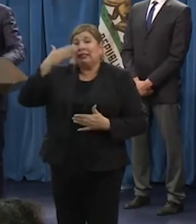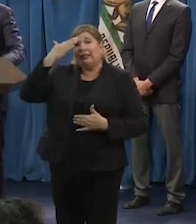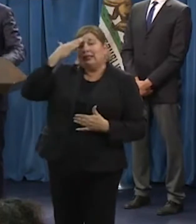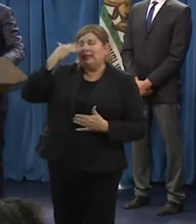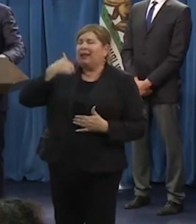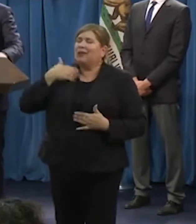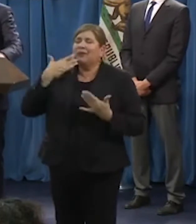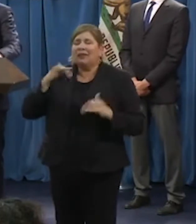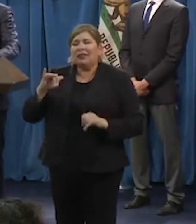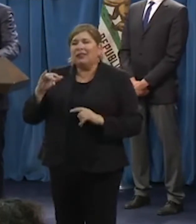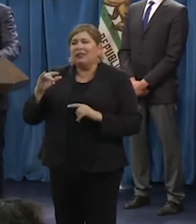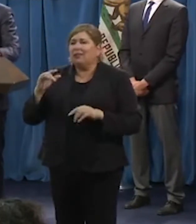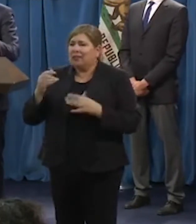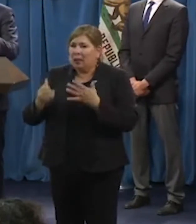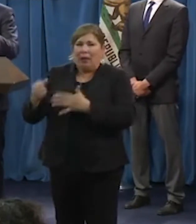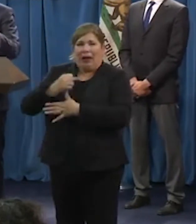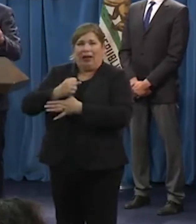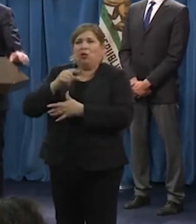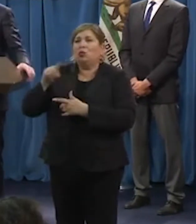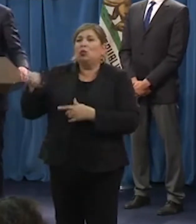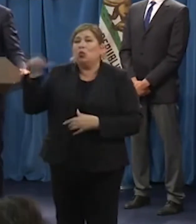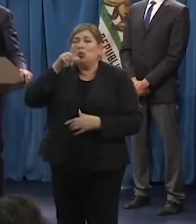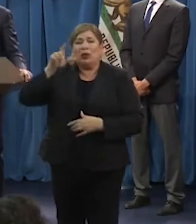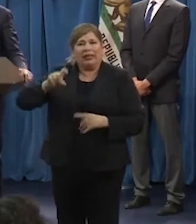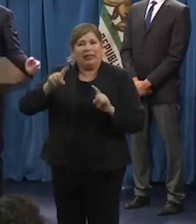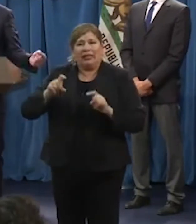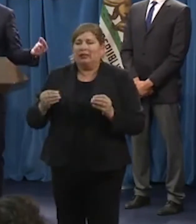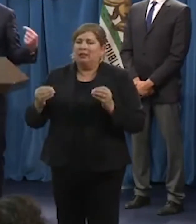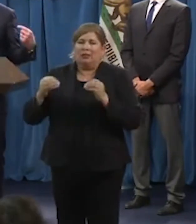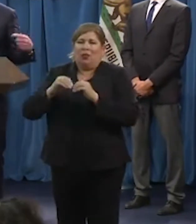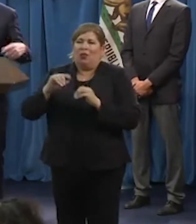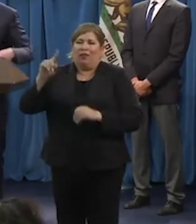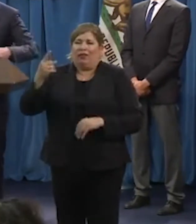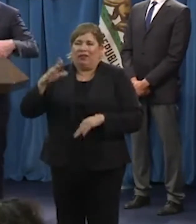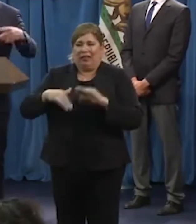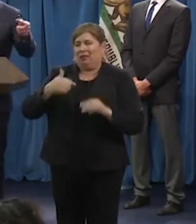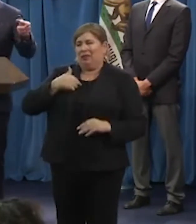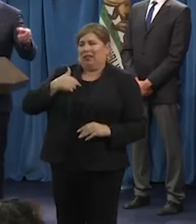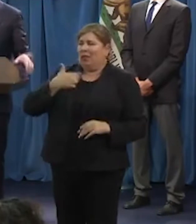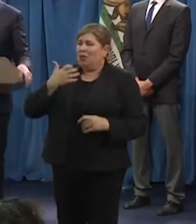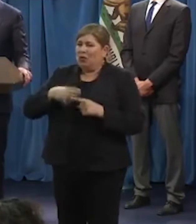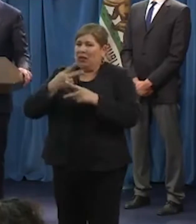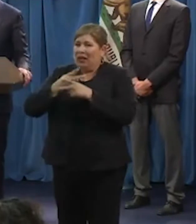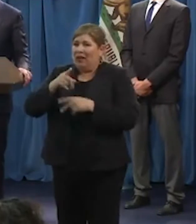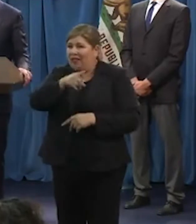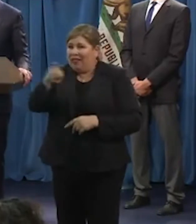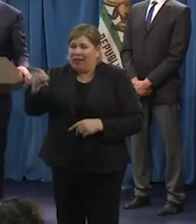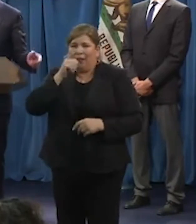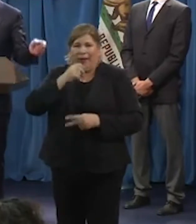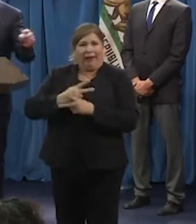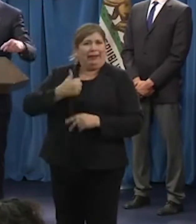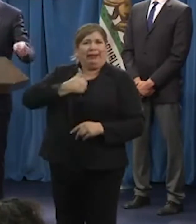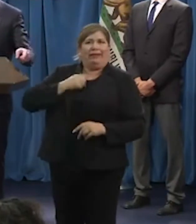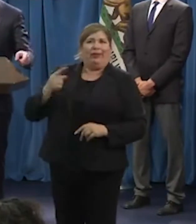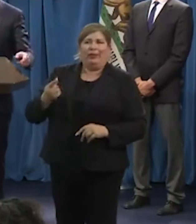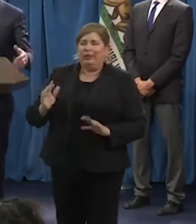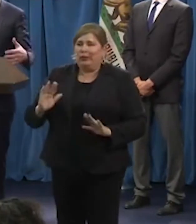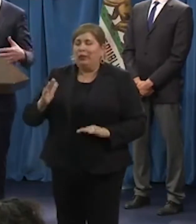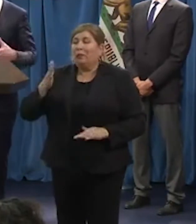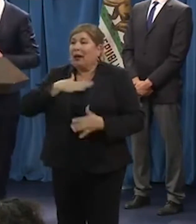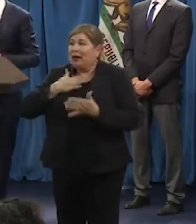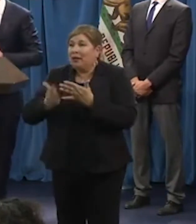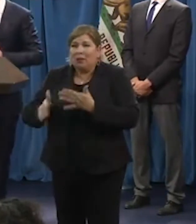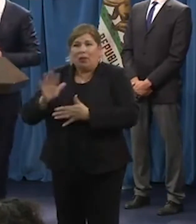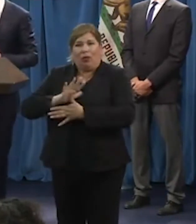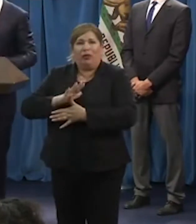prioritize people that need it the most. The last thing we need to do in this circumstance is take care of ourselves without taking care of the people. And so my priority,